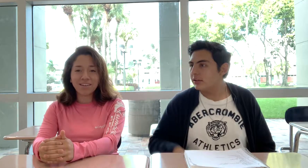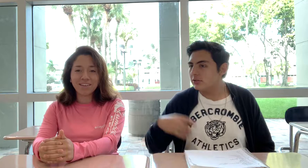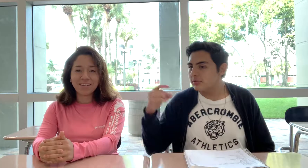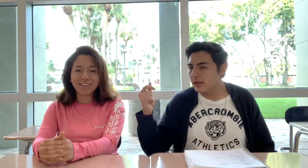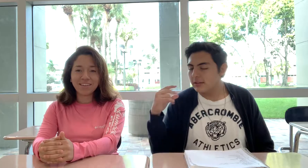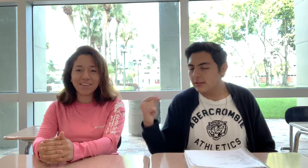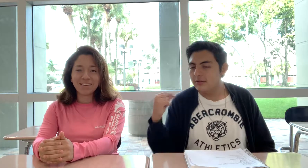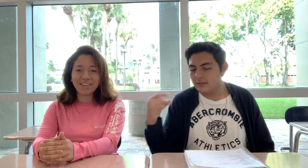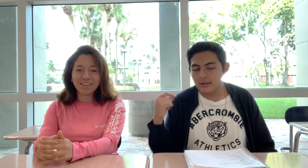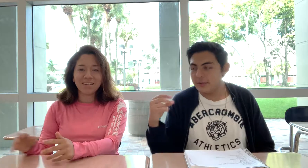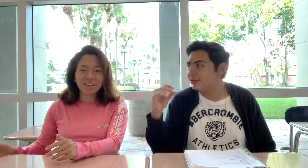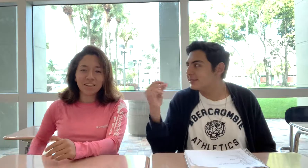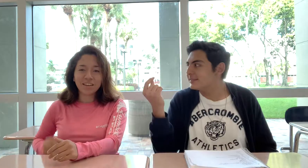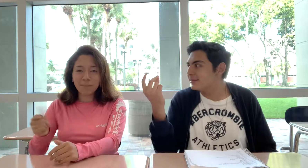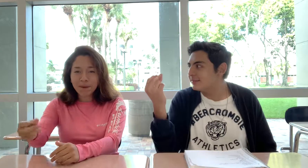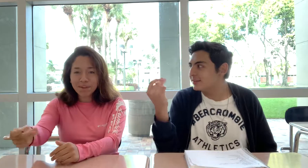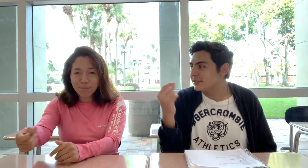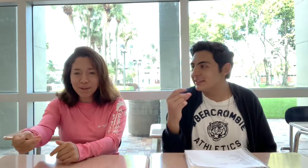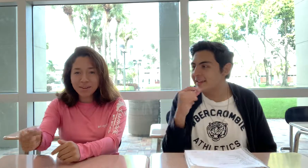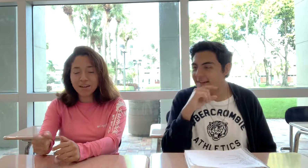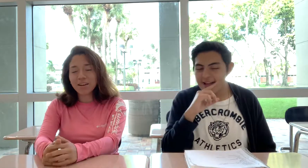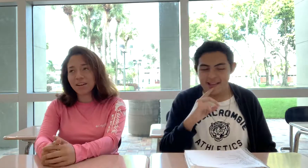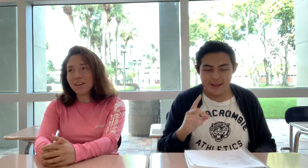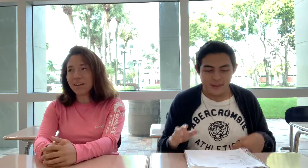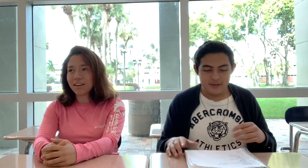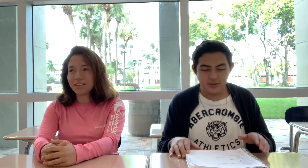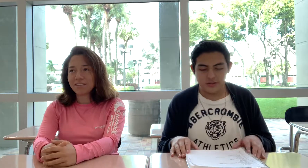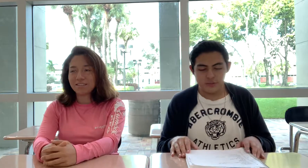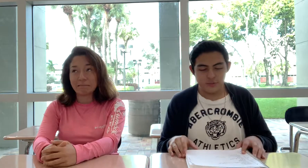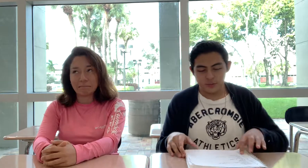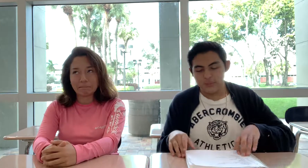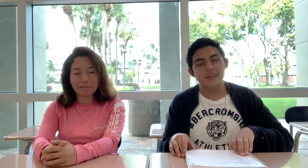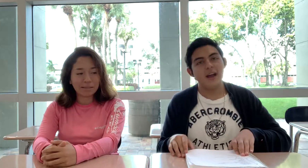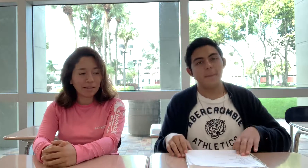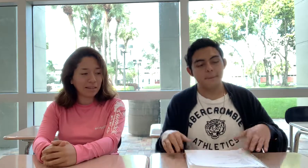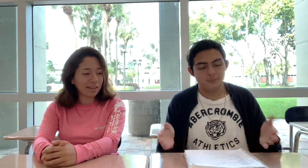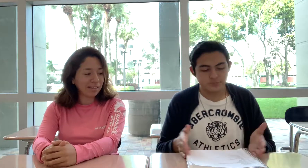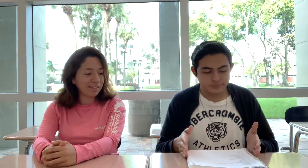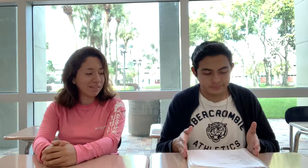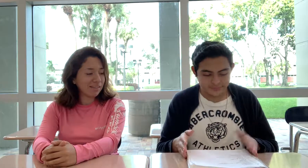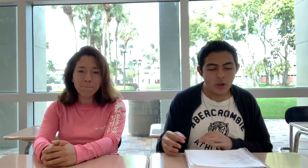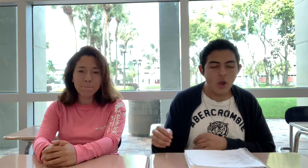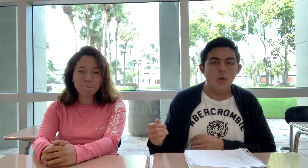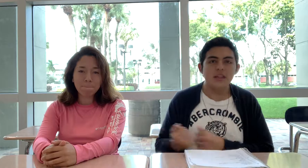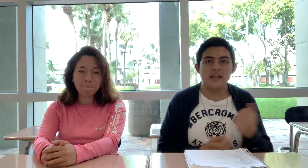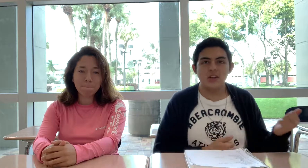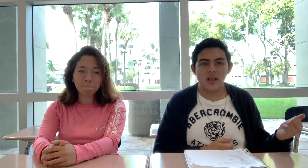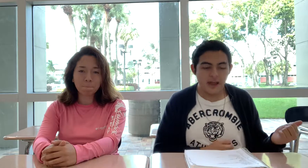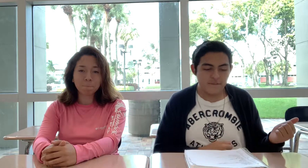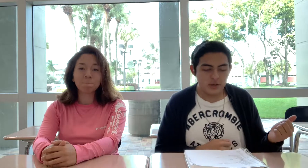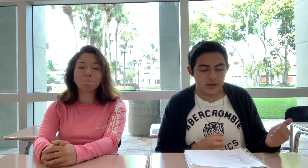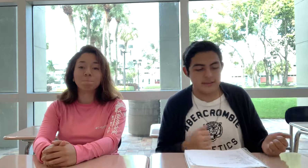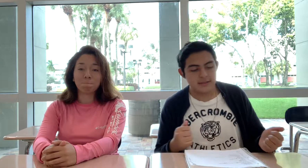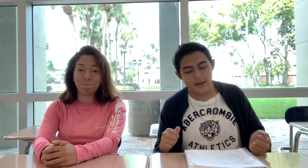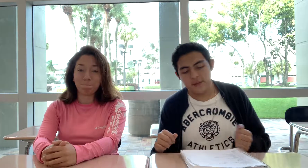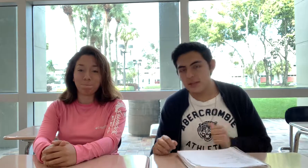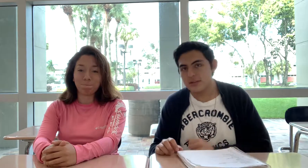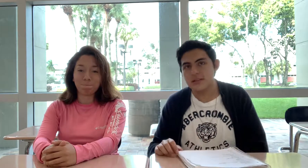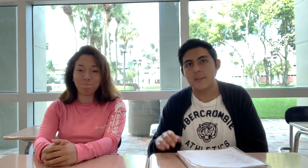Come here. Come here. I get it. It's a little rude. It is. Well that is all I have for you guys today. If you guys want to see a